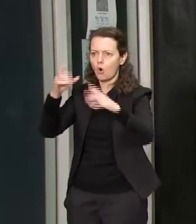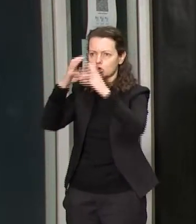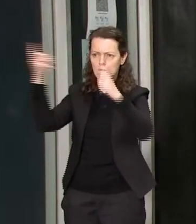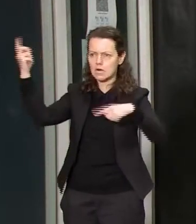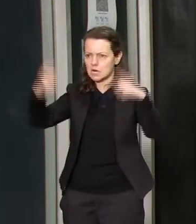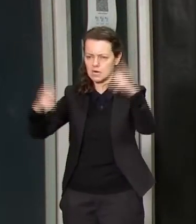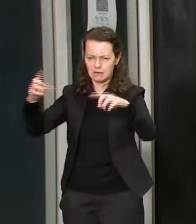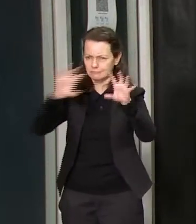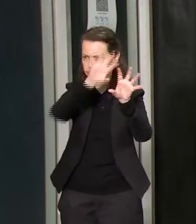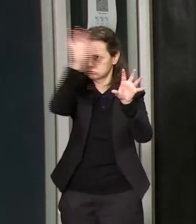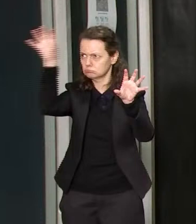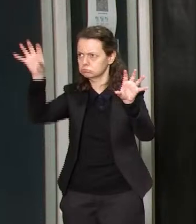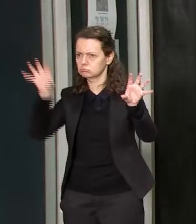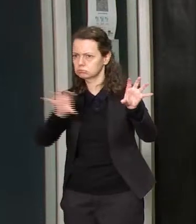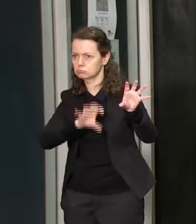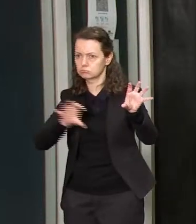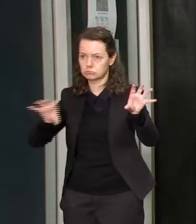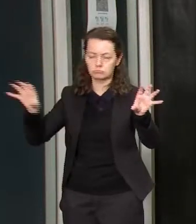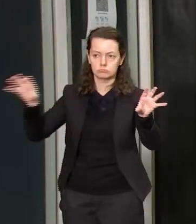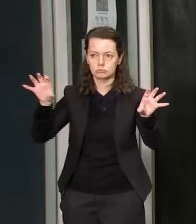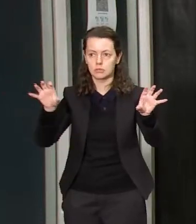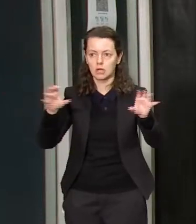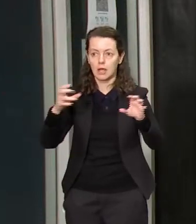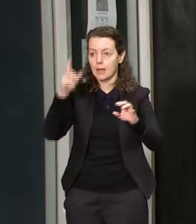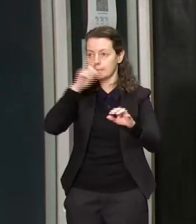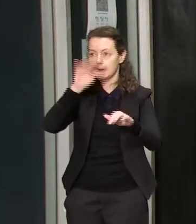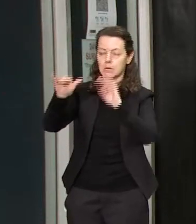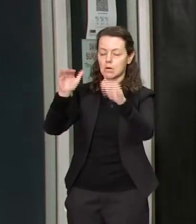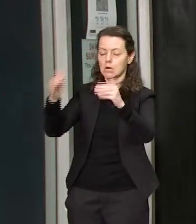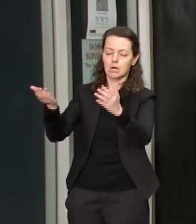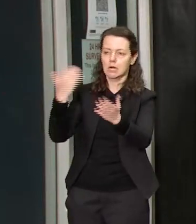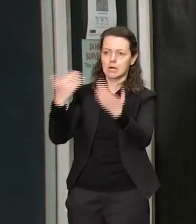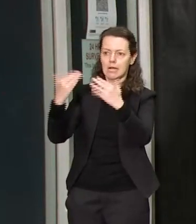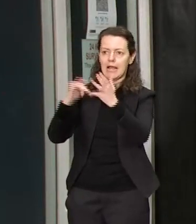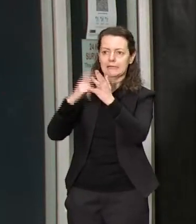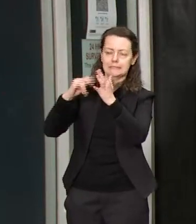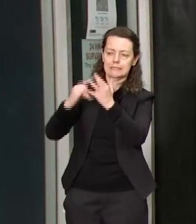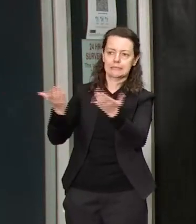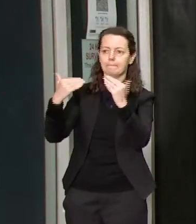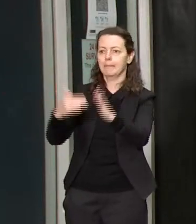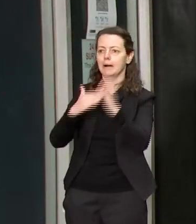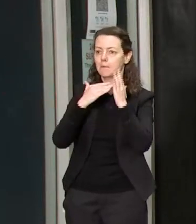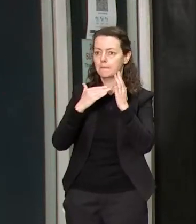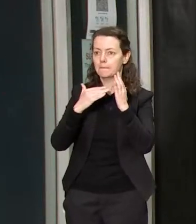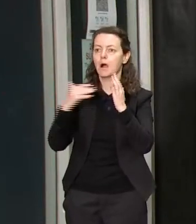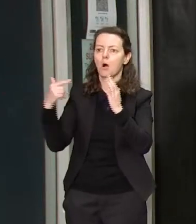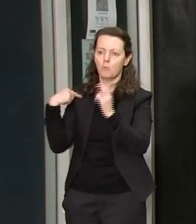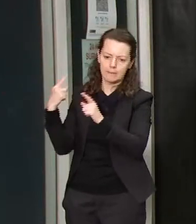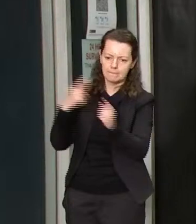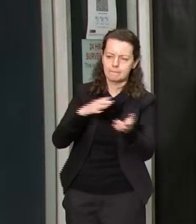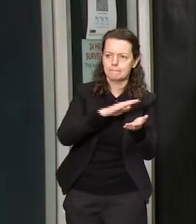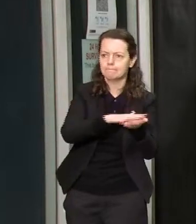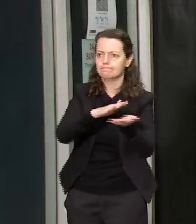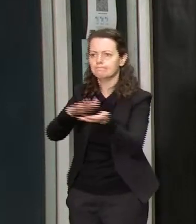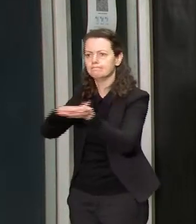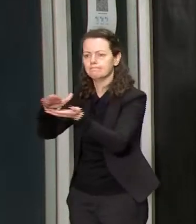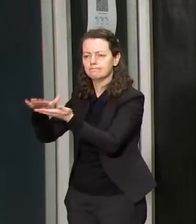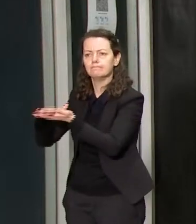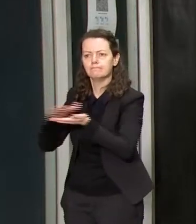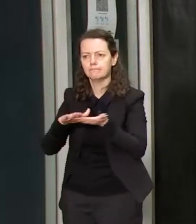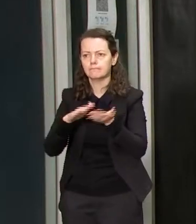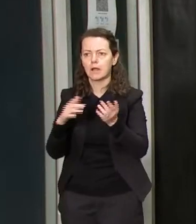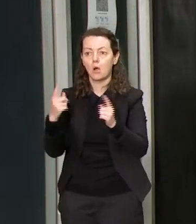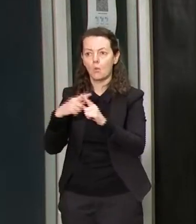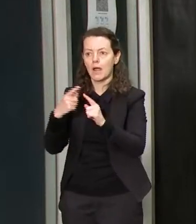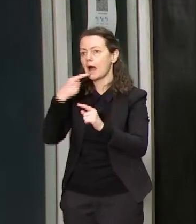about 2,500 requests of those assistance still to be cleared, and we're bringing in additional resources.